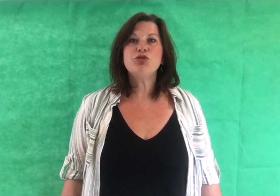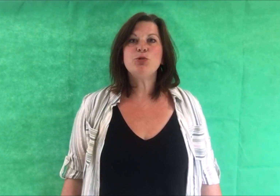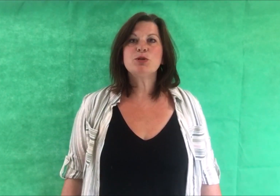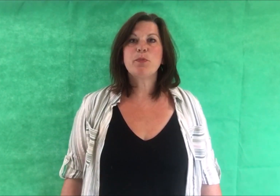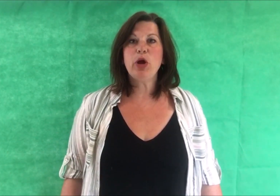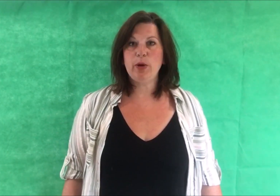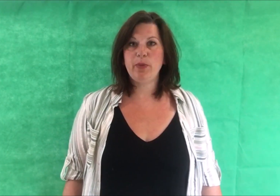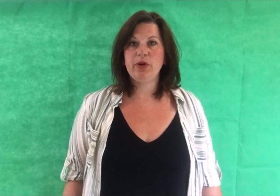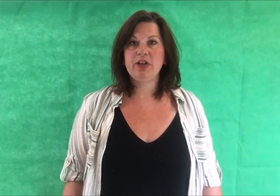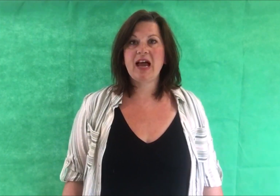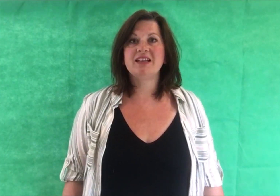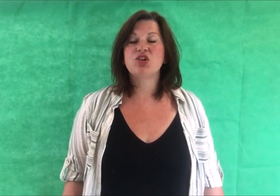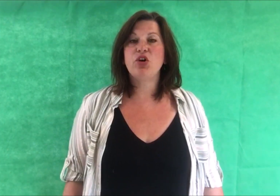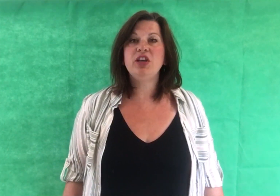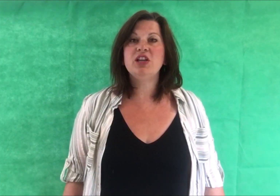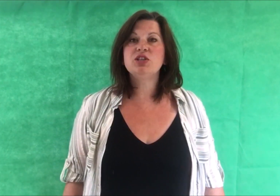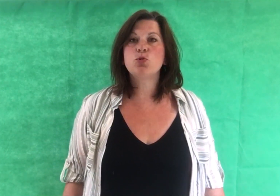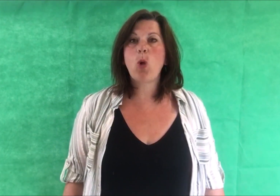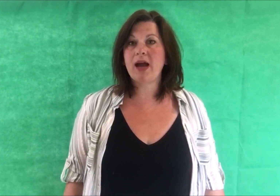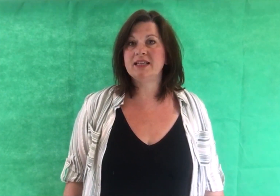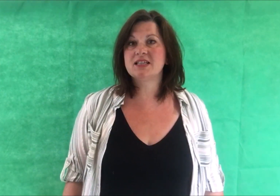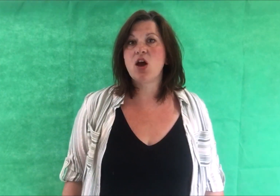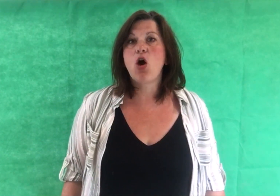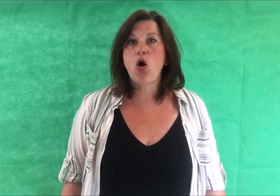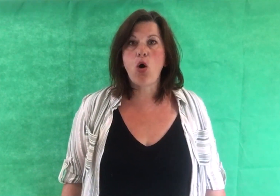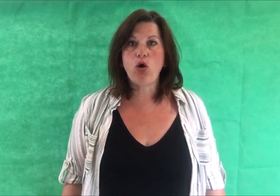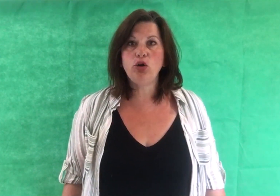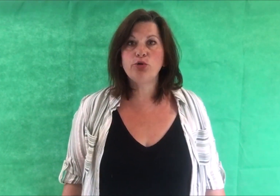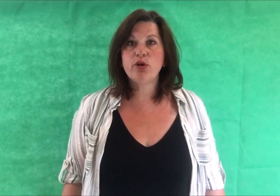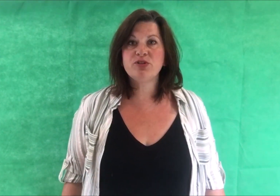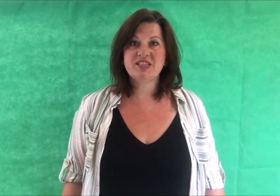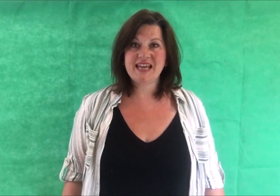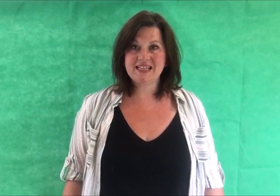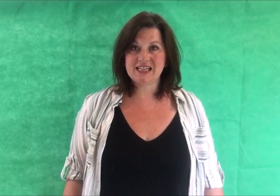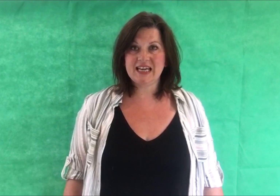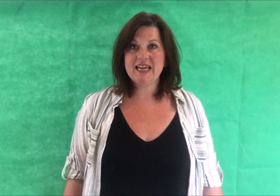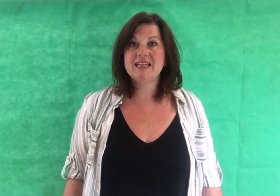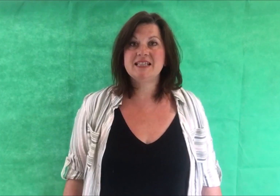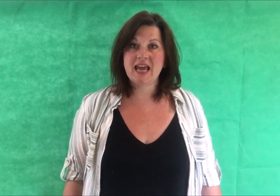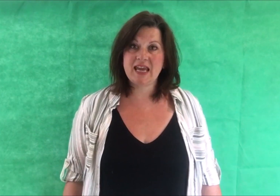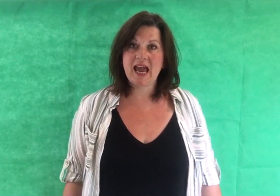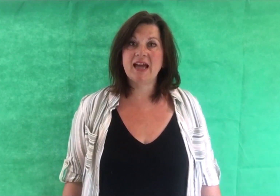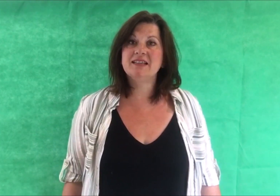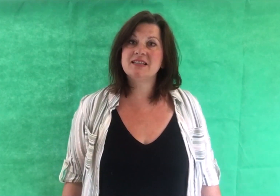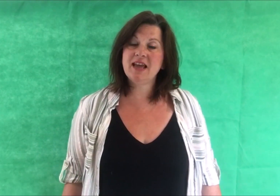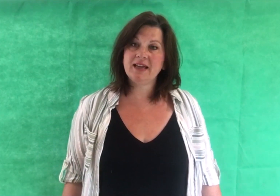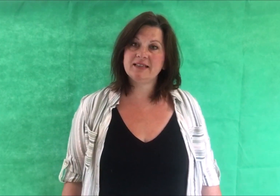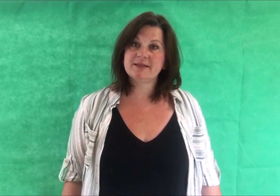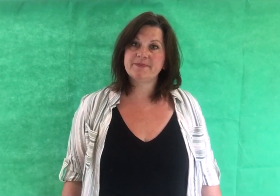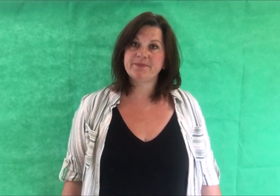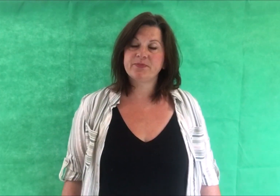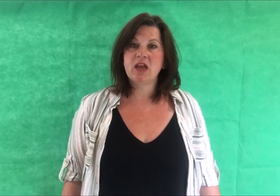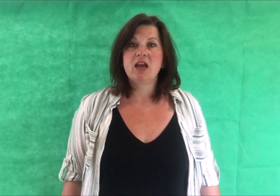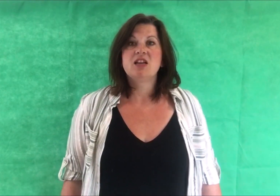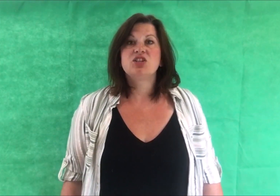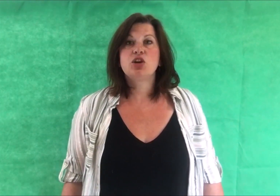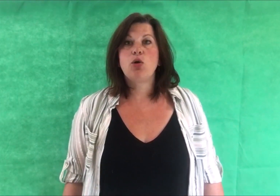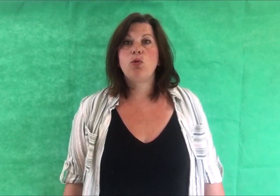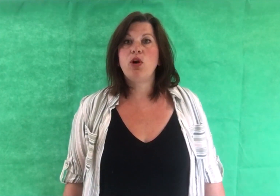Beetroot purple and onions white all grow steadily day and night. So we're not